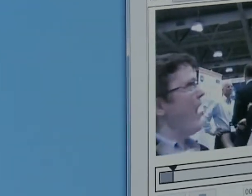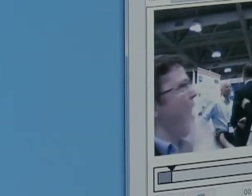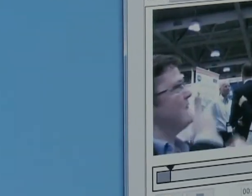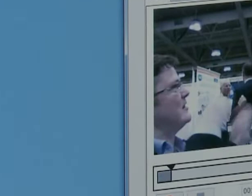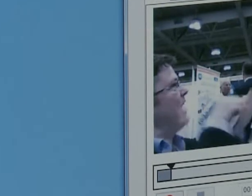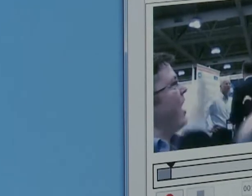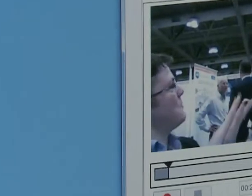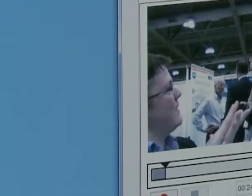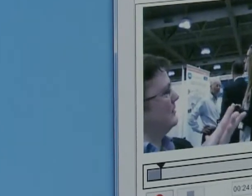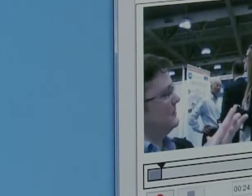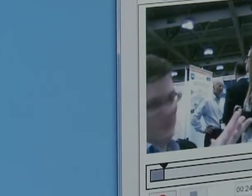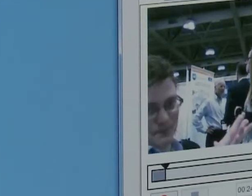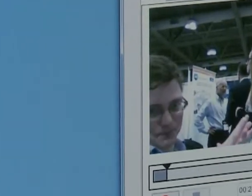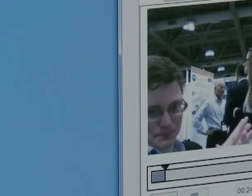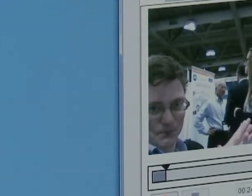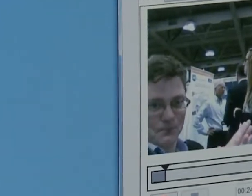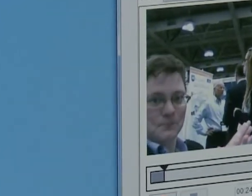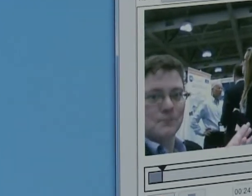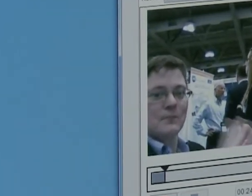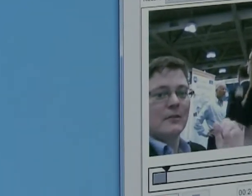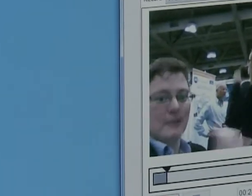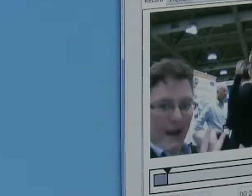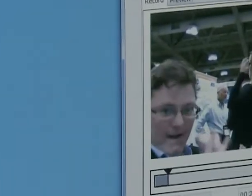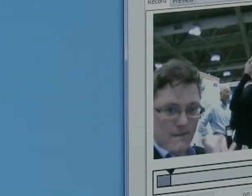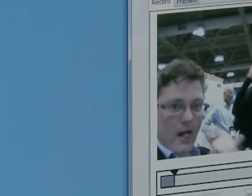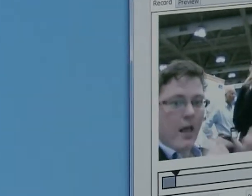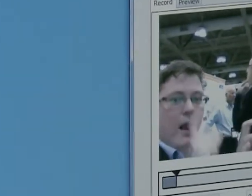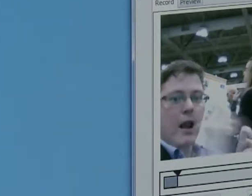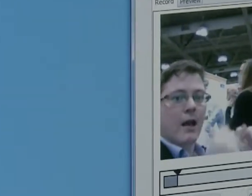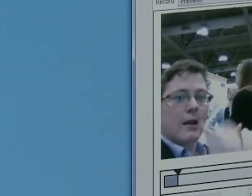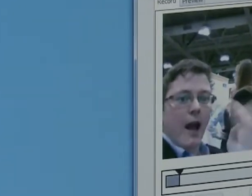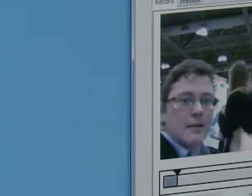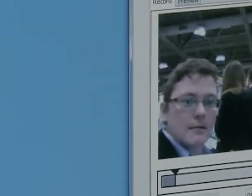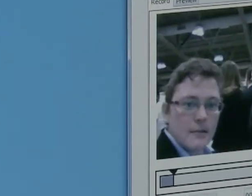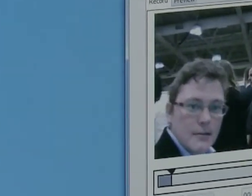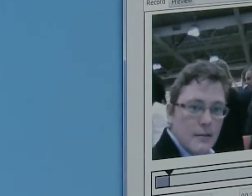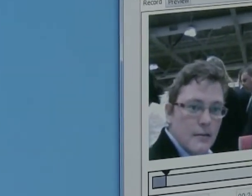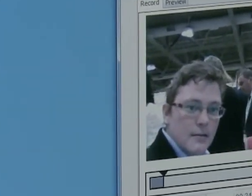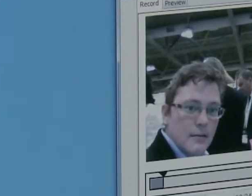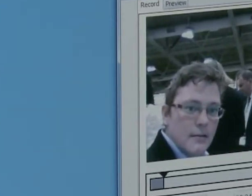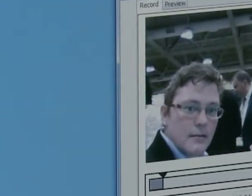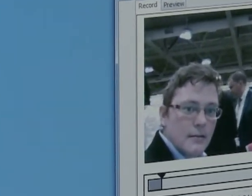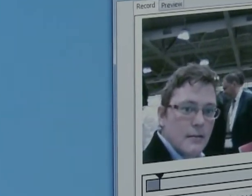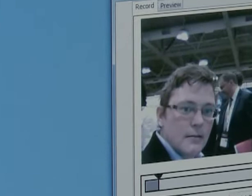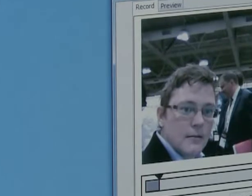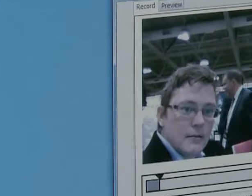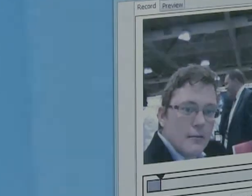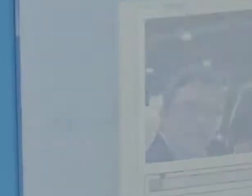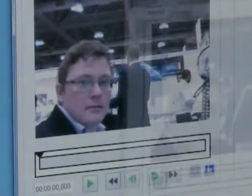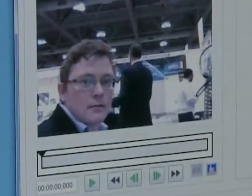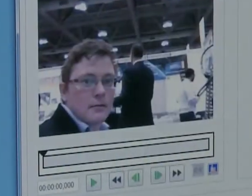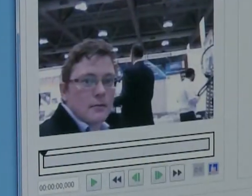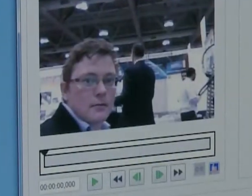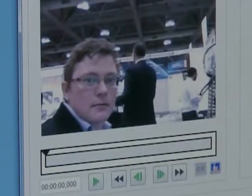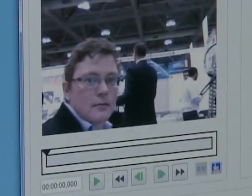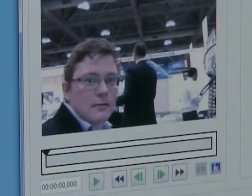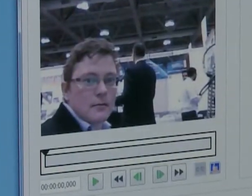And now this is a hard copy, in effect, a document of that ASL message, which